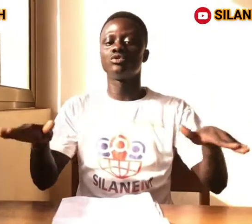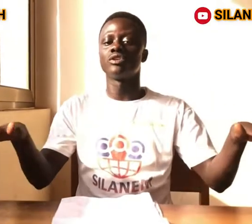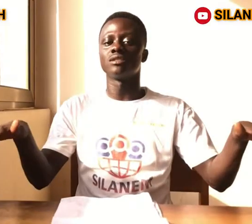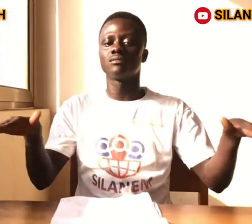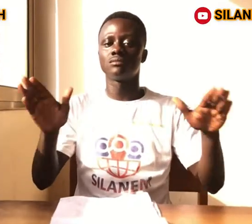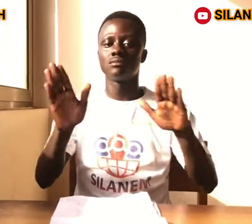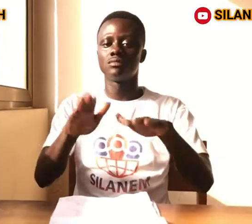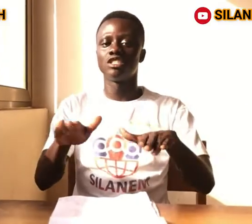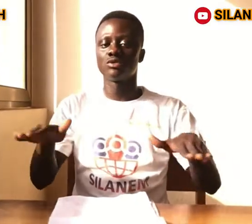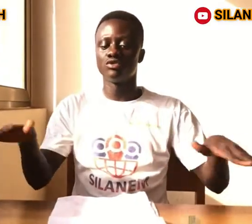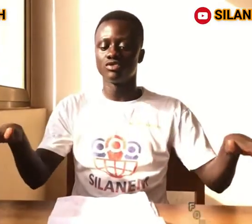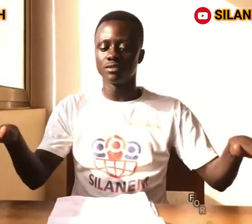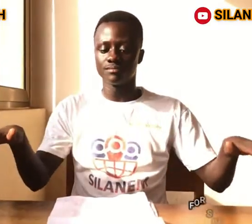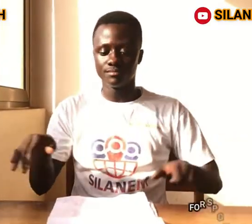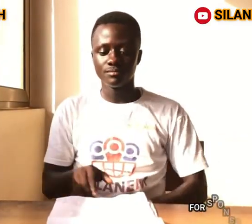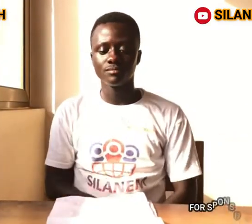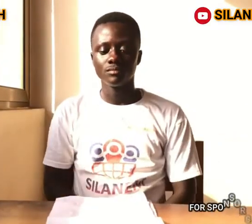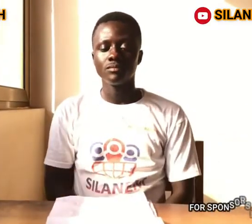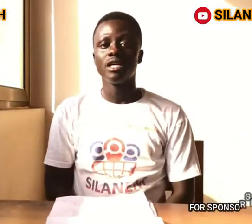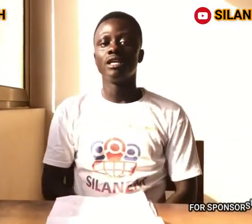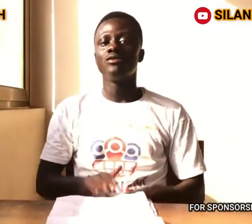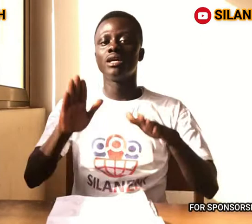children, children. And then we have,